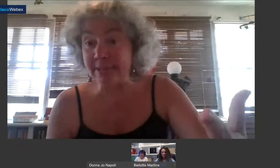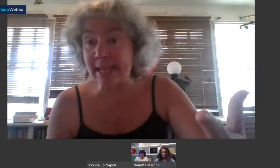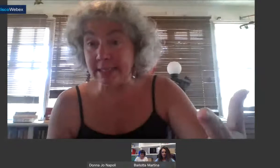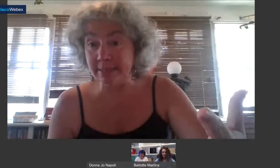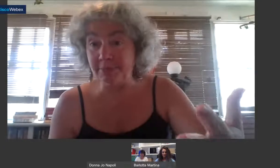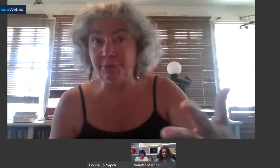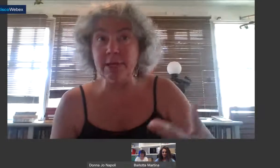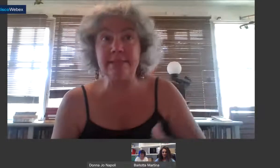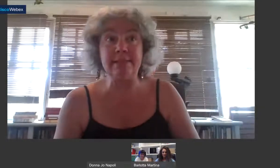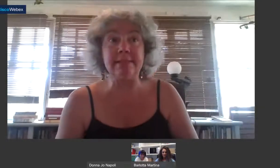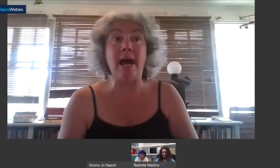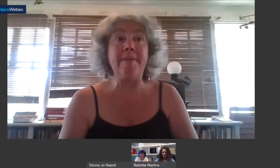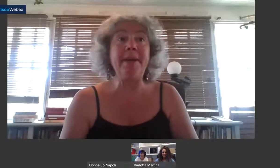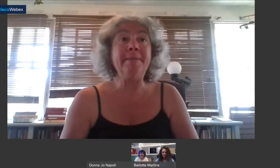second before I said stop.